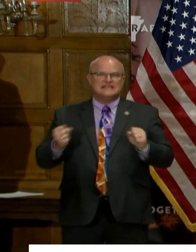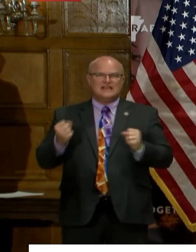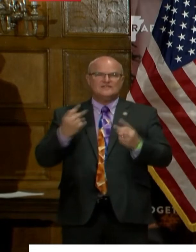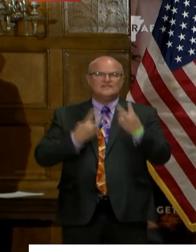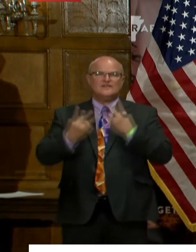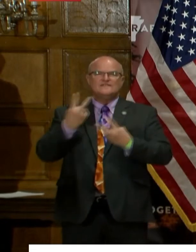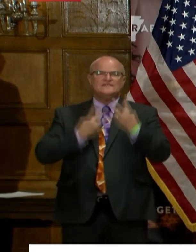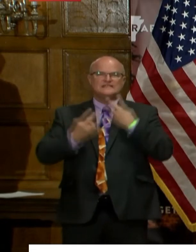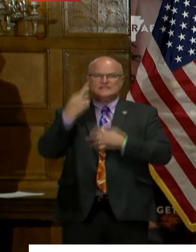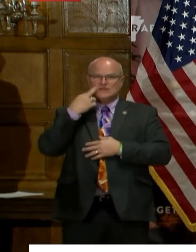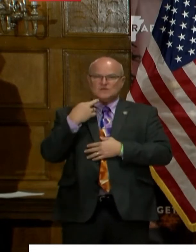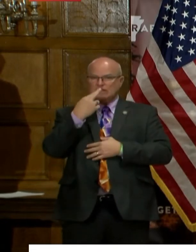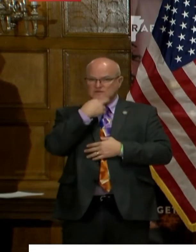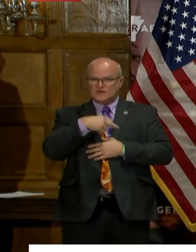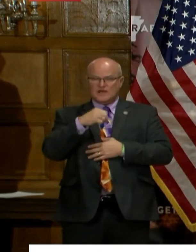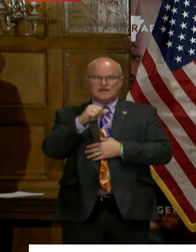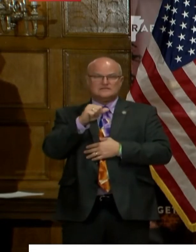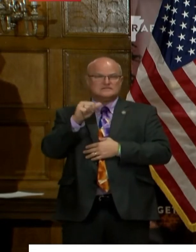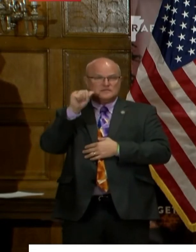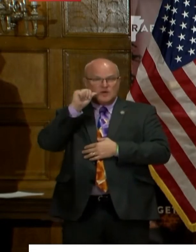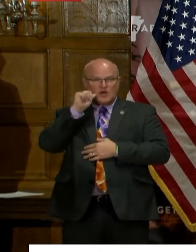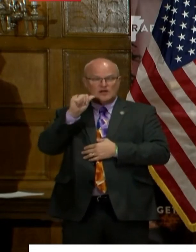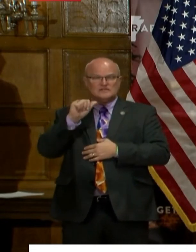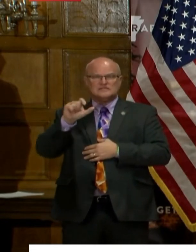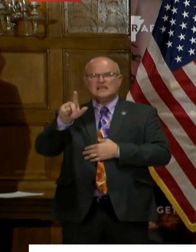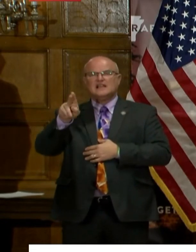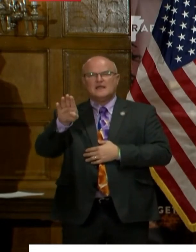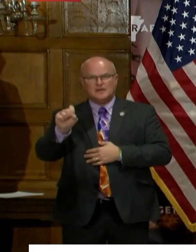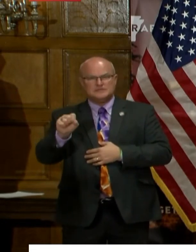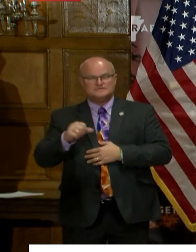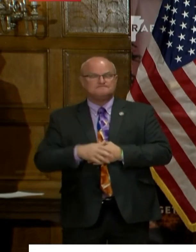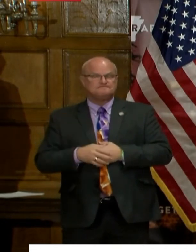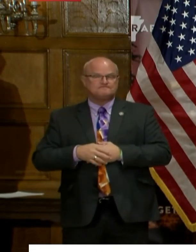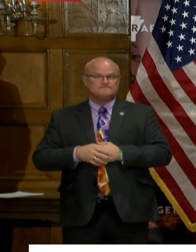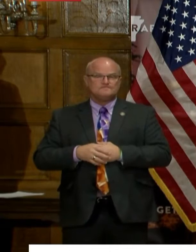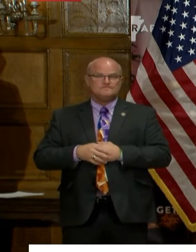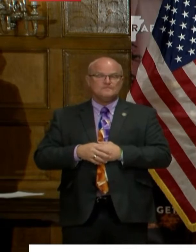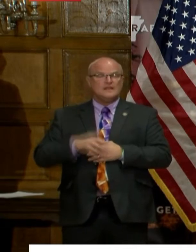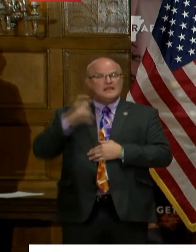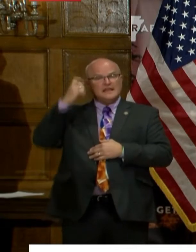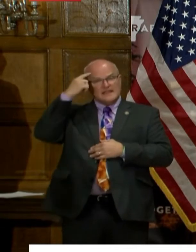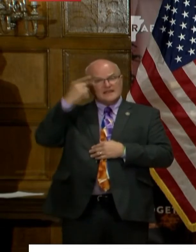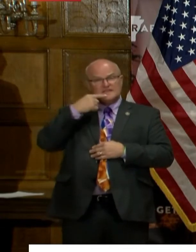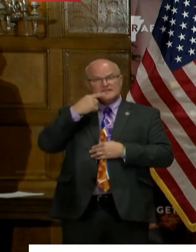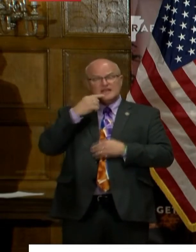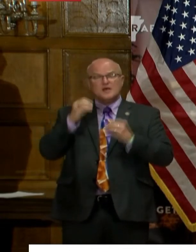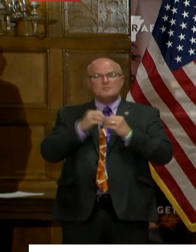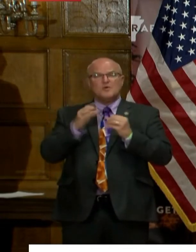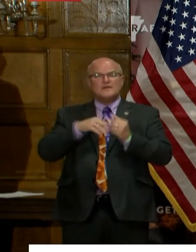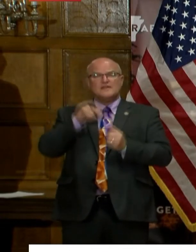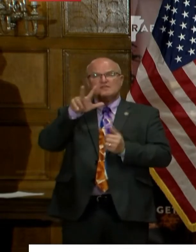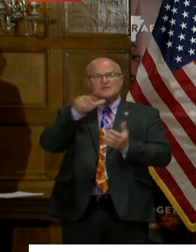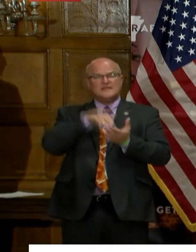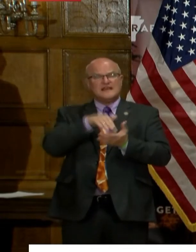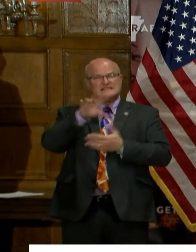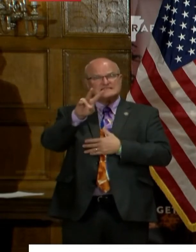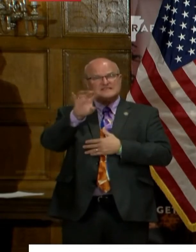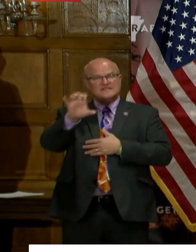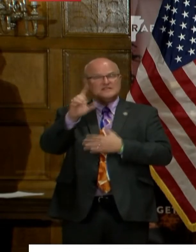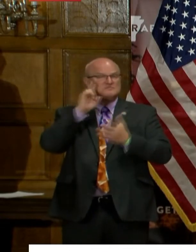visiting restaurants and bars and clubs. As the governor mentioned, we've done over 3,700